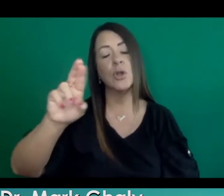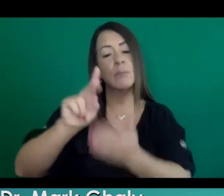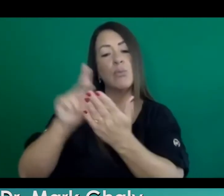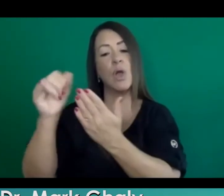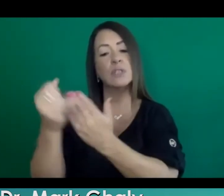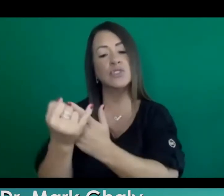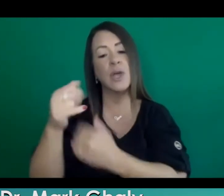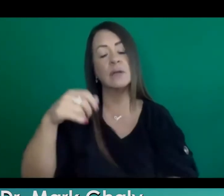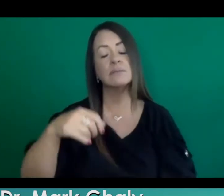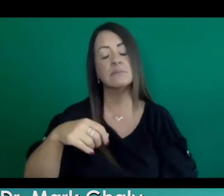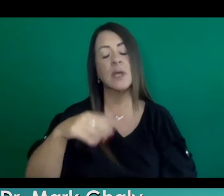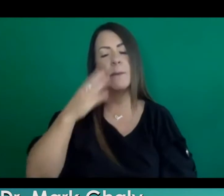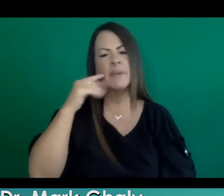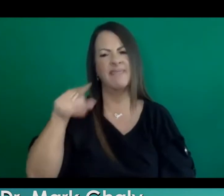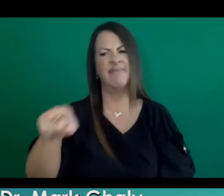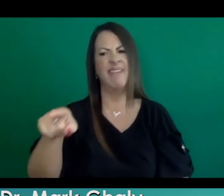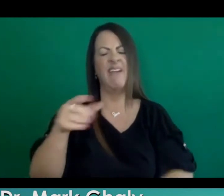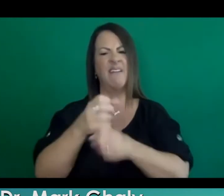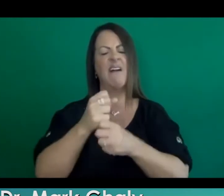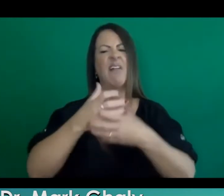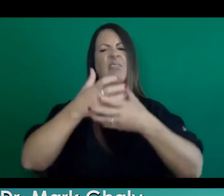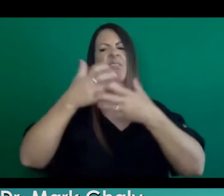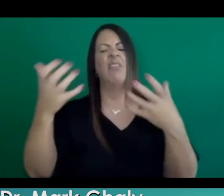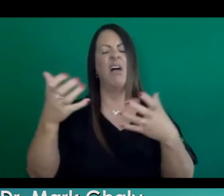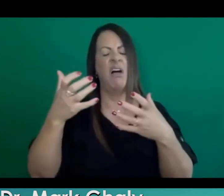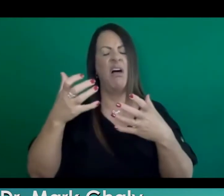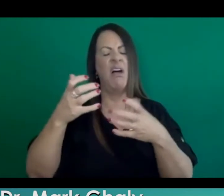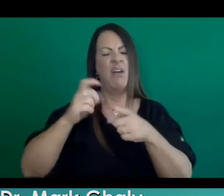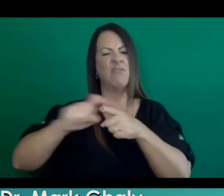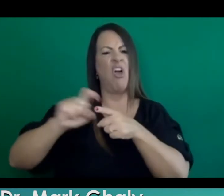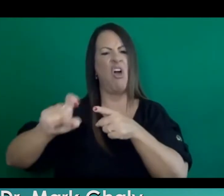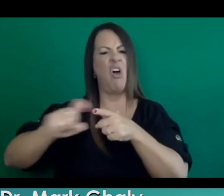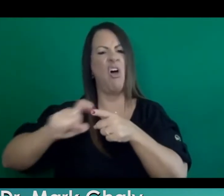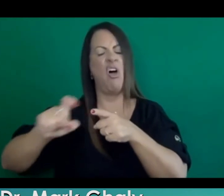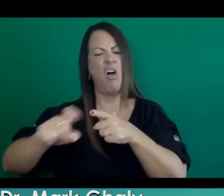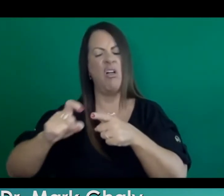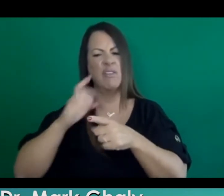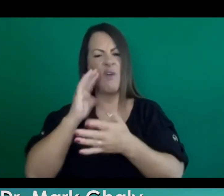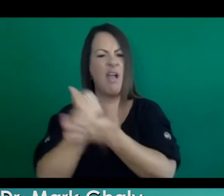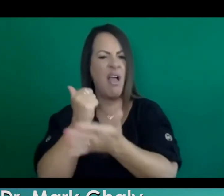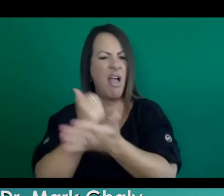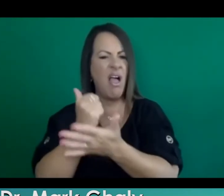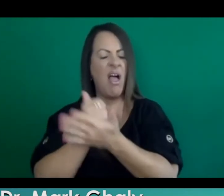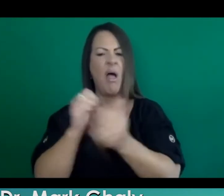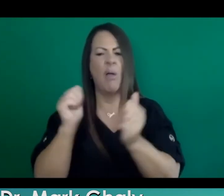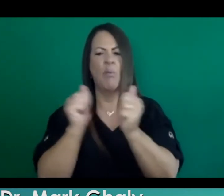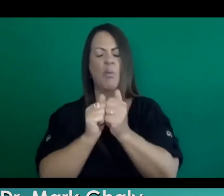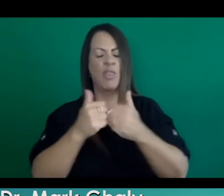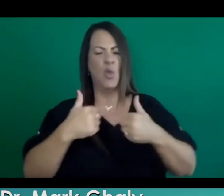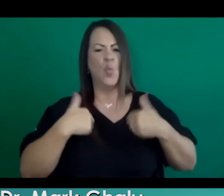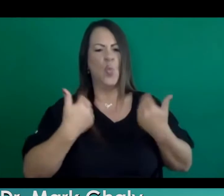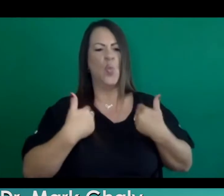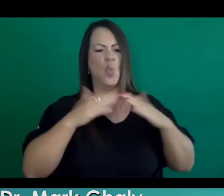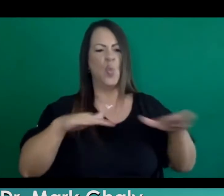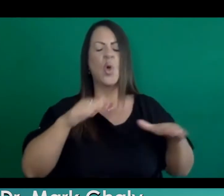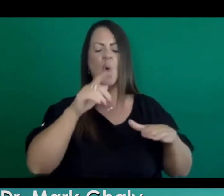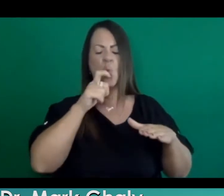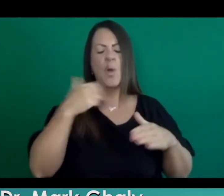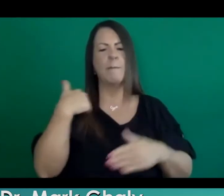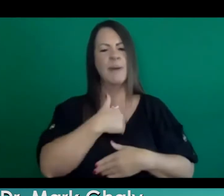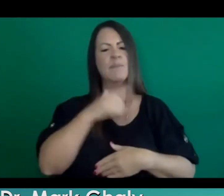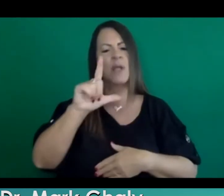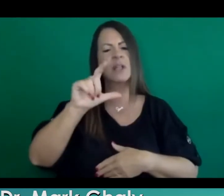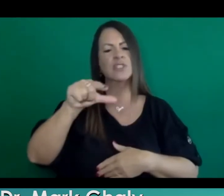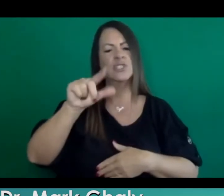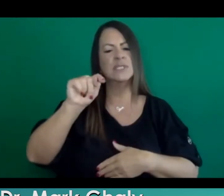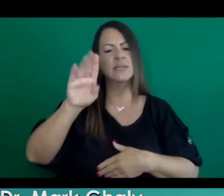doubling of calls to its assistance line for LGBTQI youth, and maybe getting the word spread out